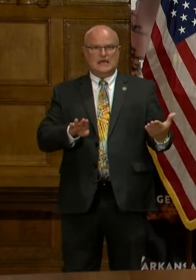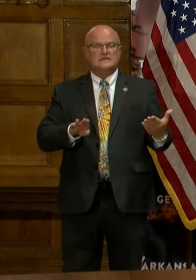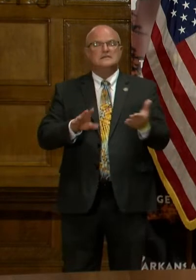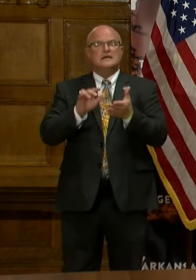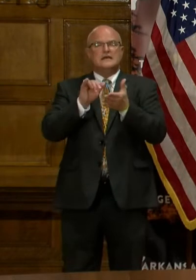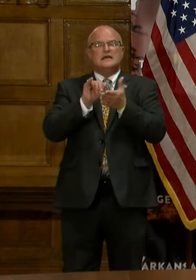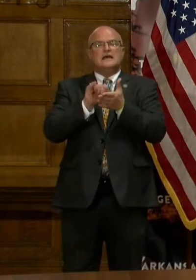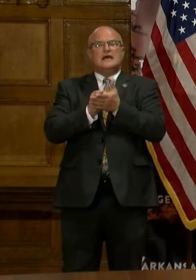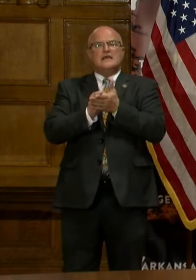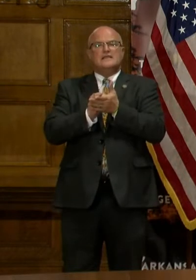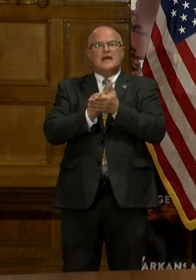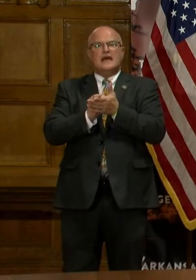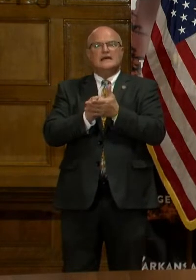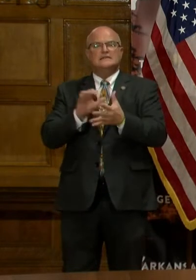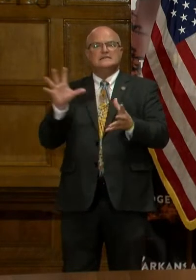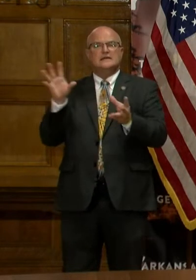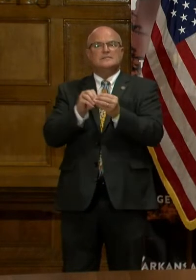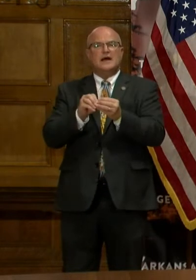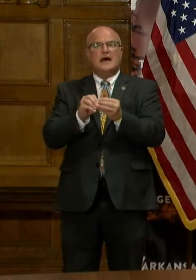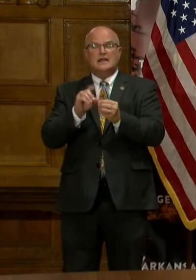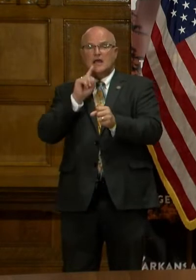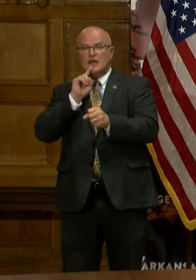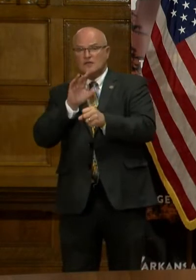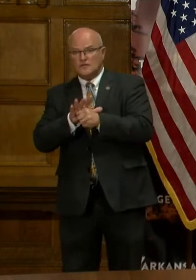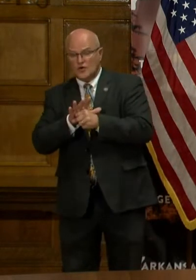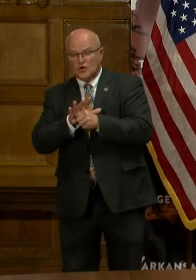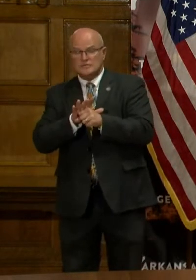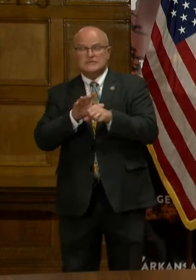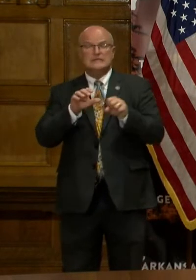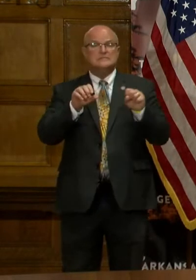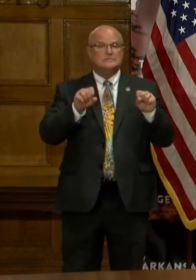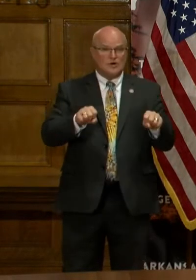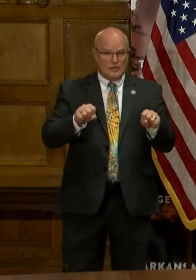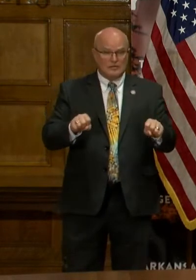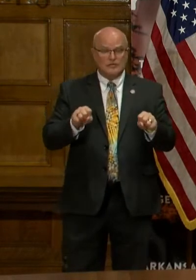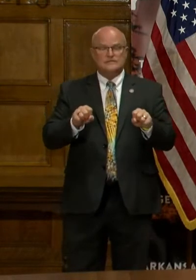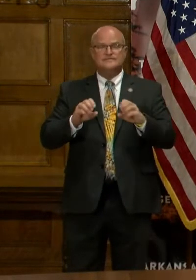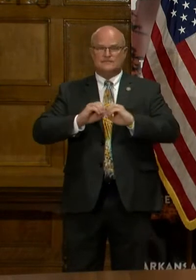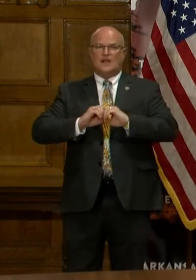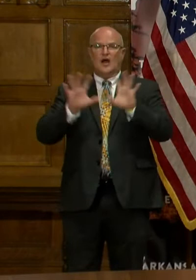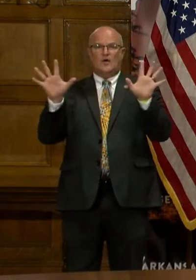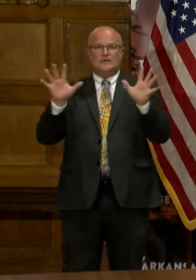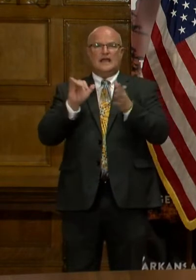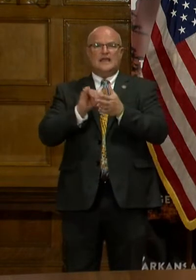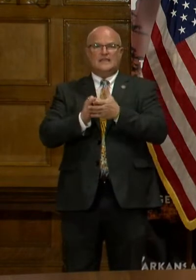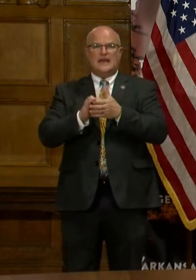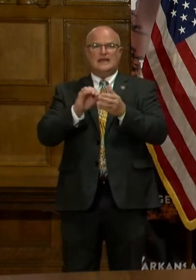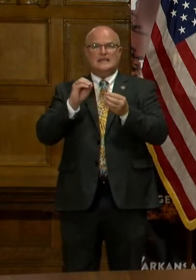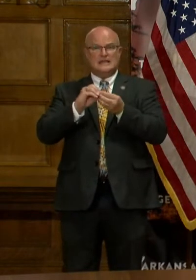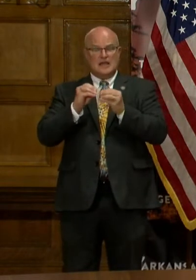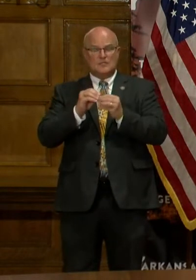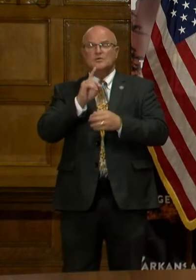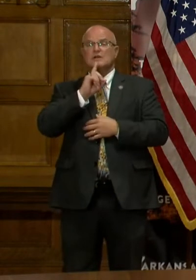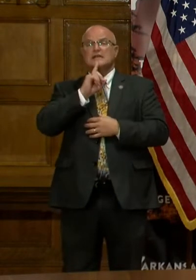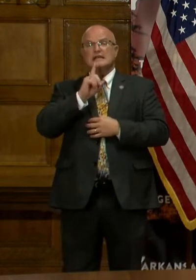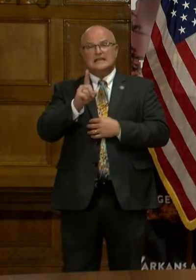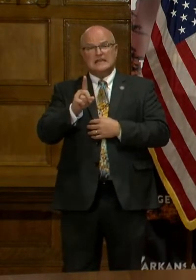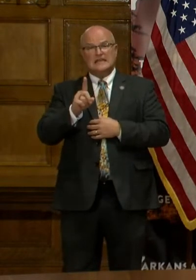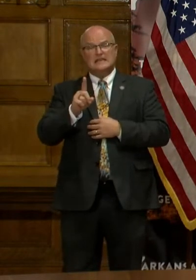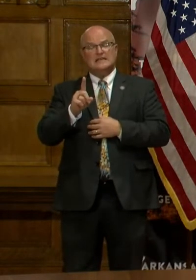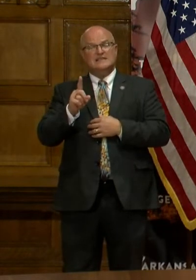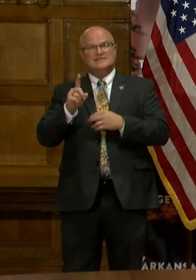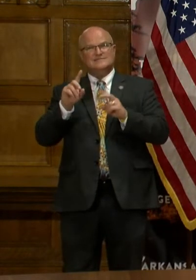and that is combined to both confirmed and probable. And obviously that reduced number is a